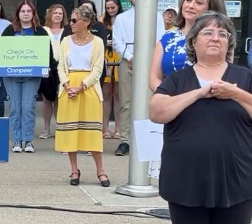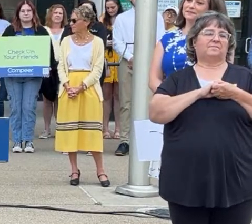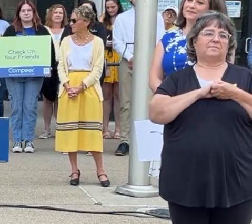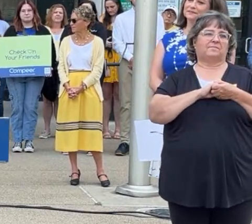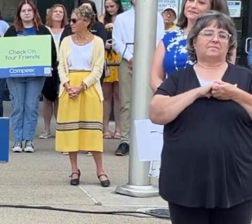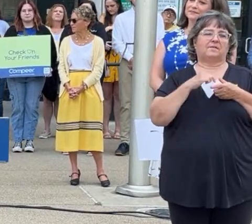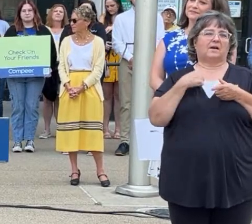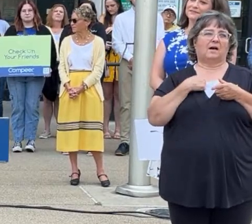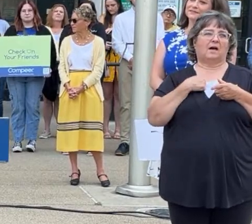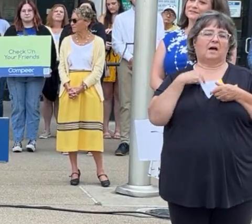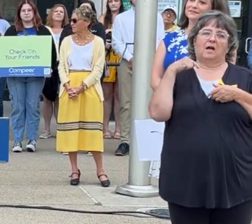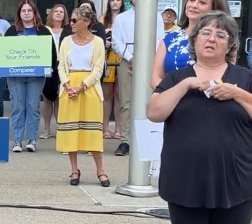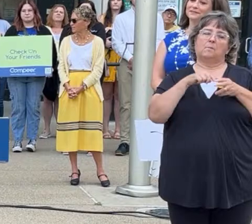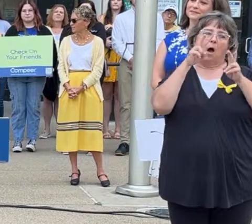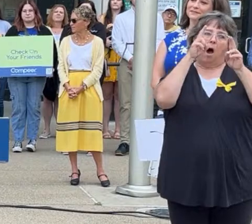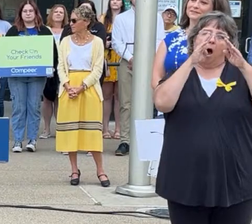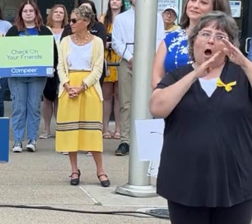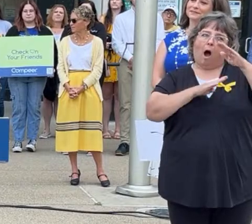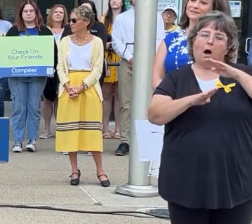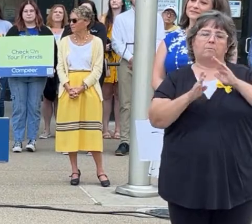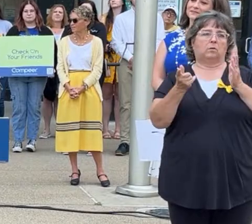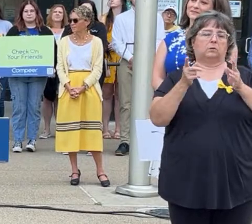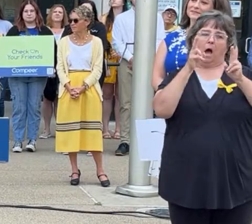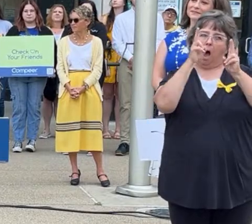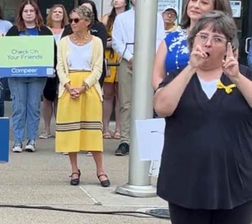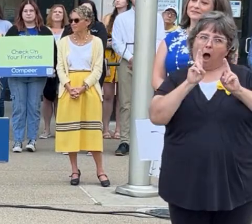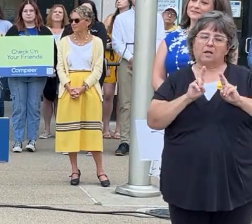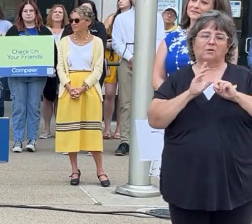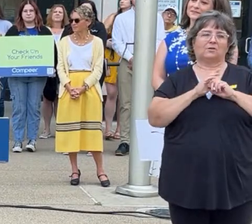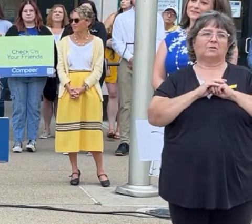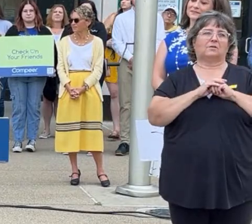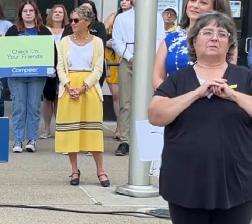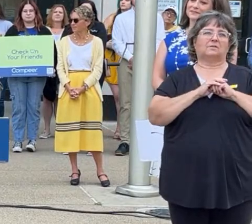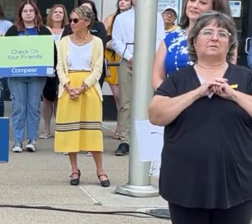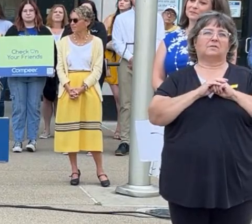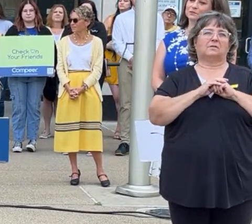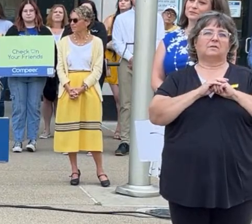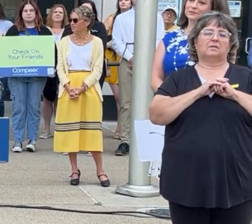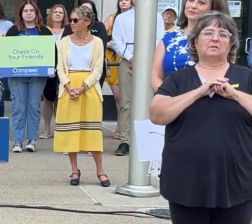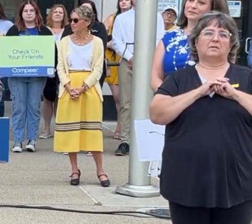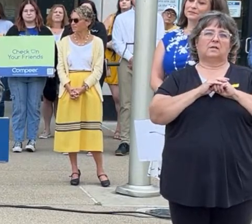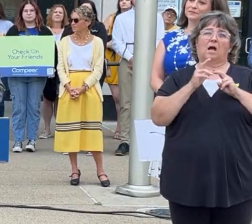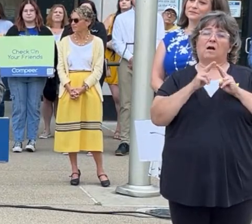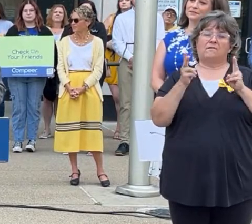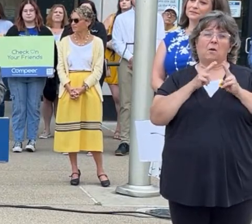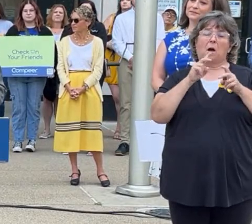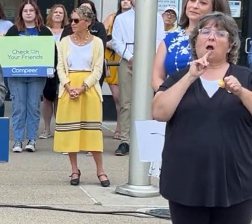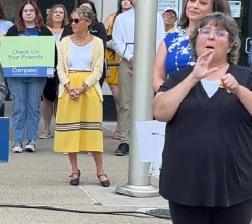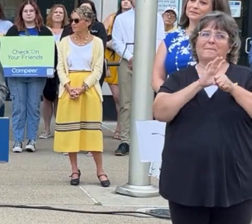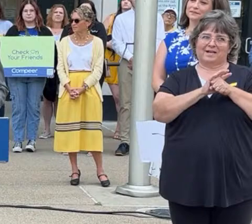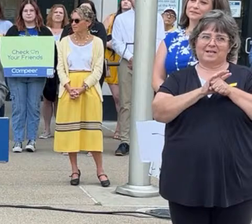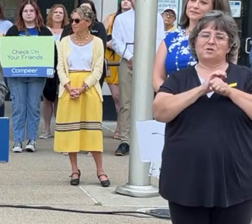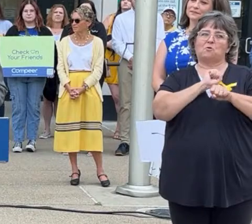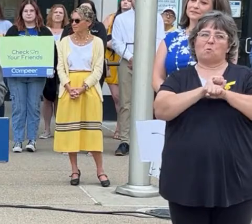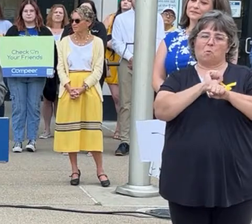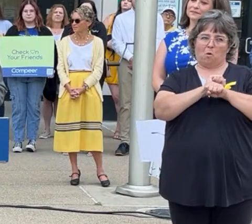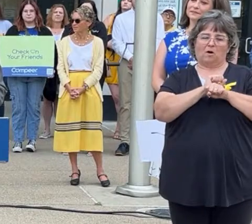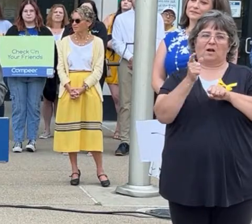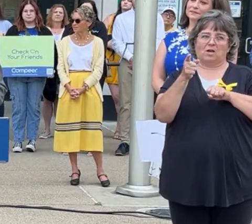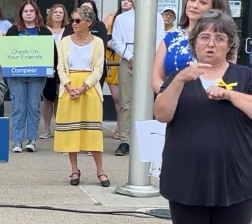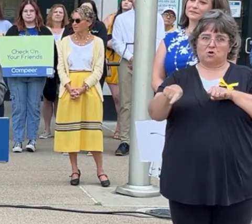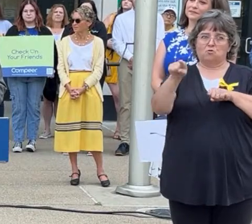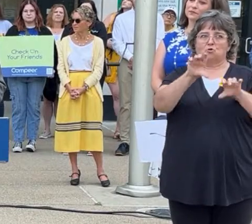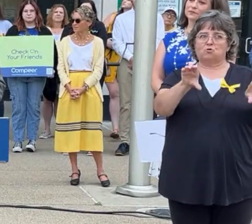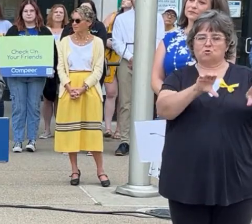I'm deeply humbled and deeply honored, and very much committed to the work that